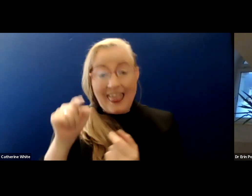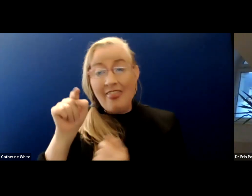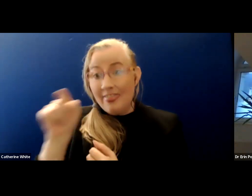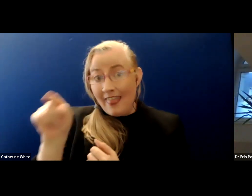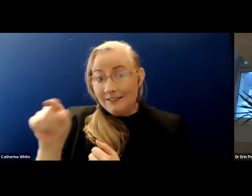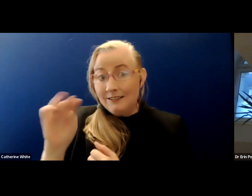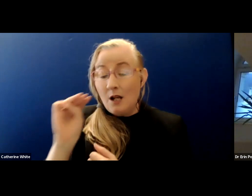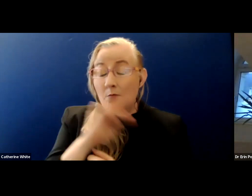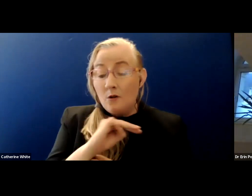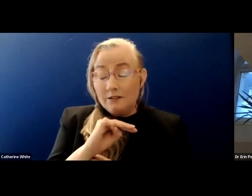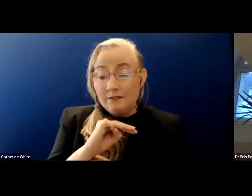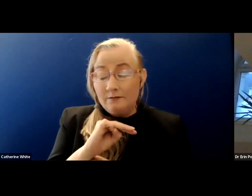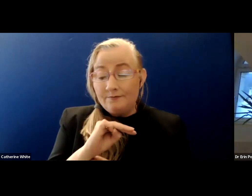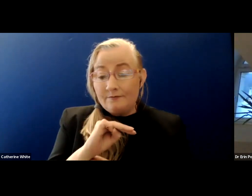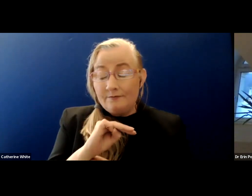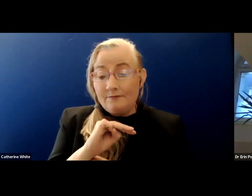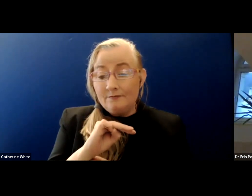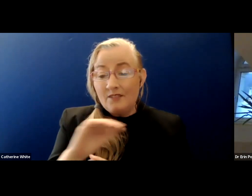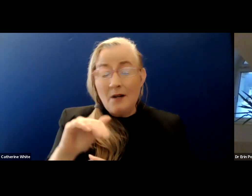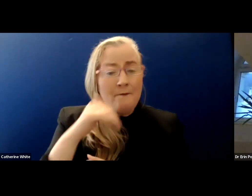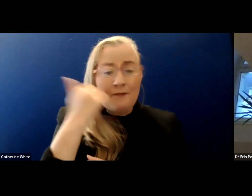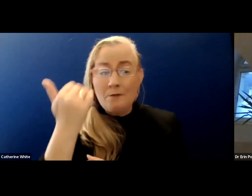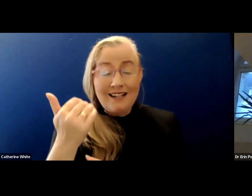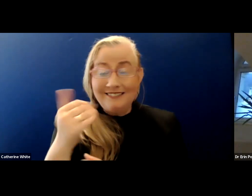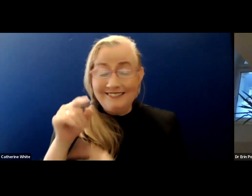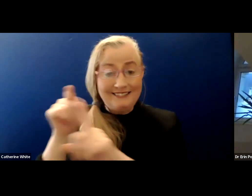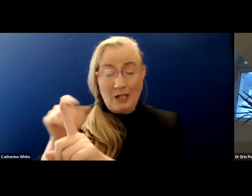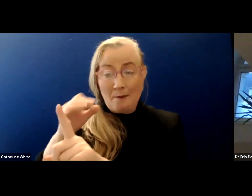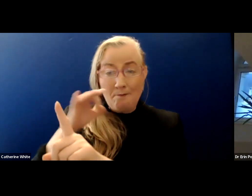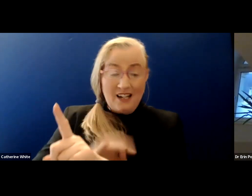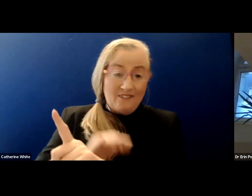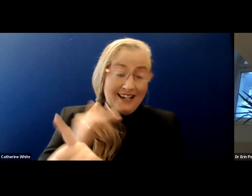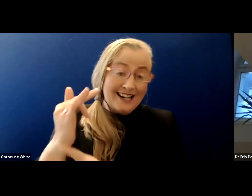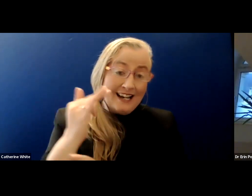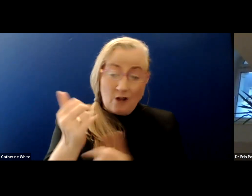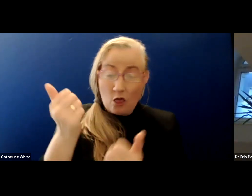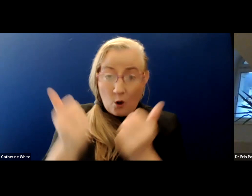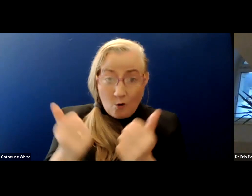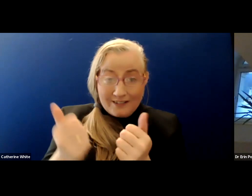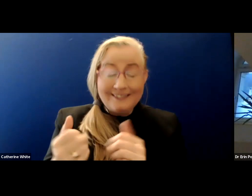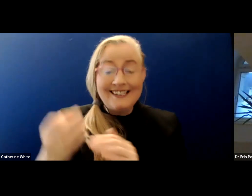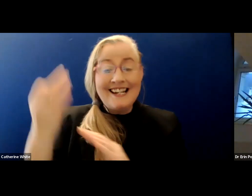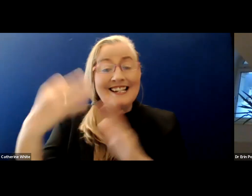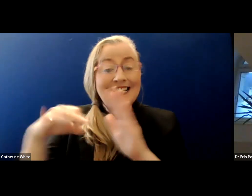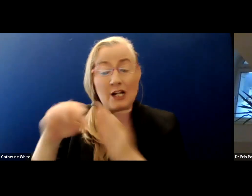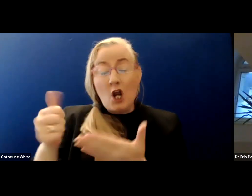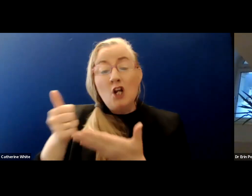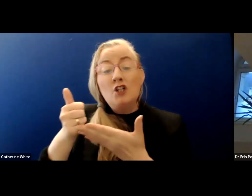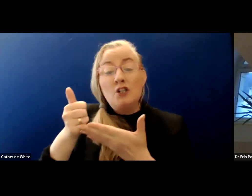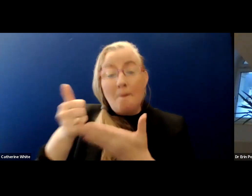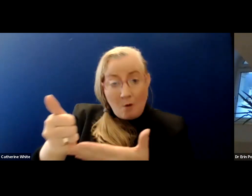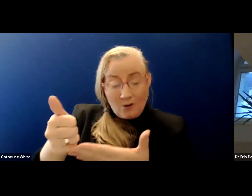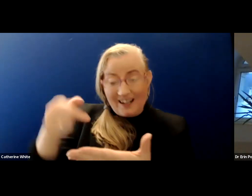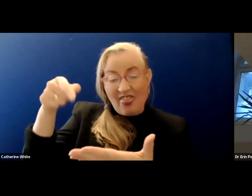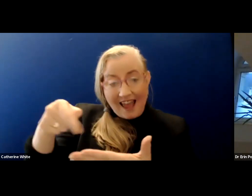important and it would be something beneficial if the court, as well as states, would support this development